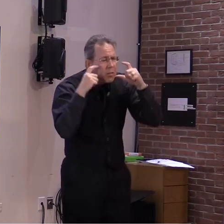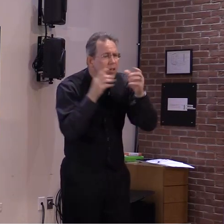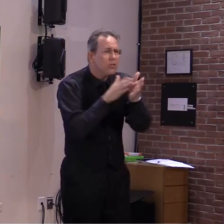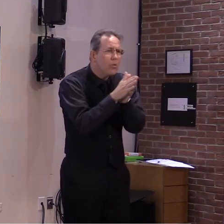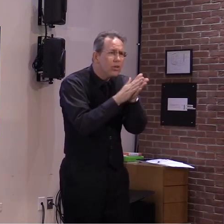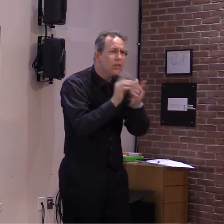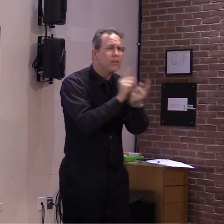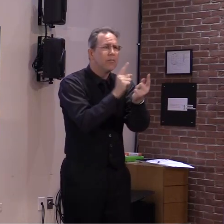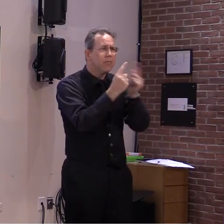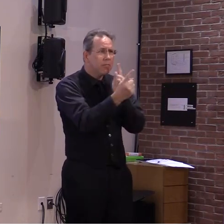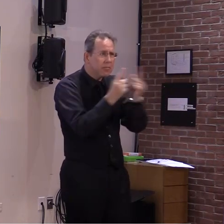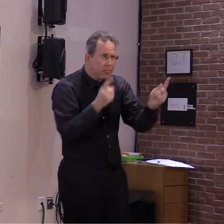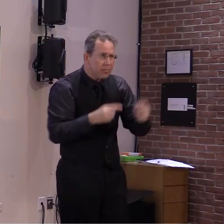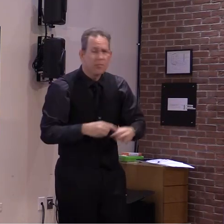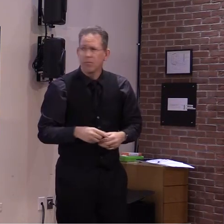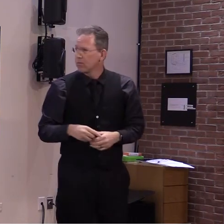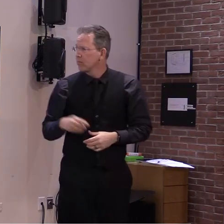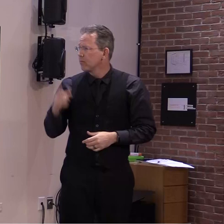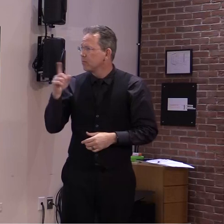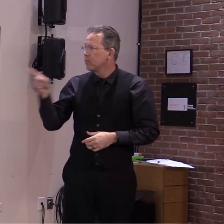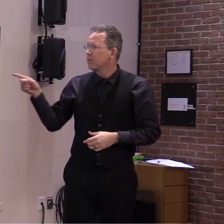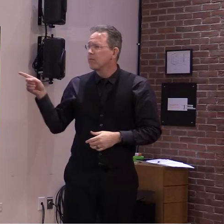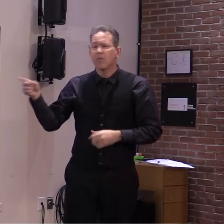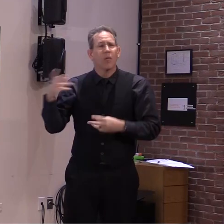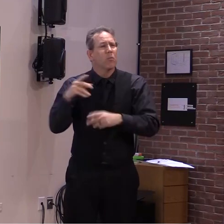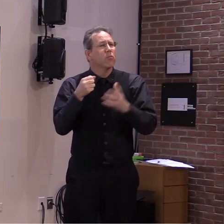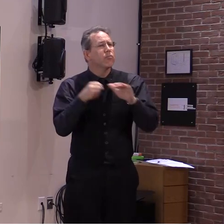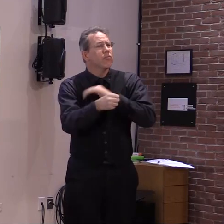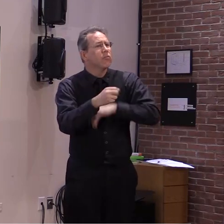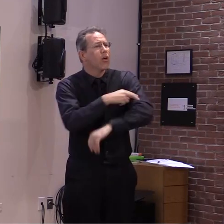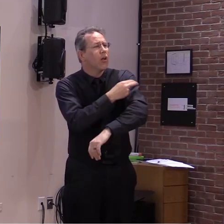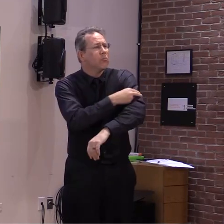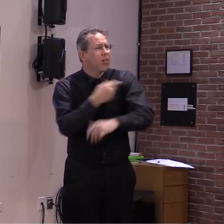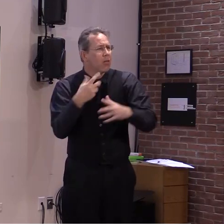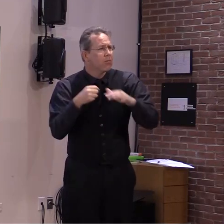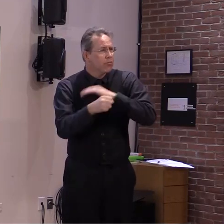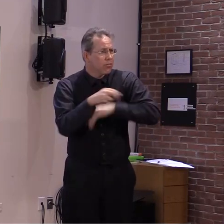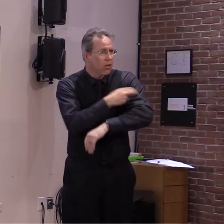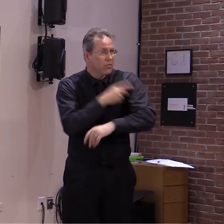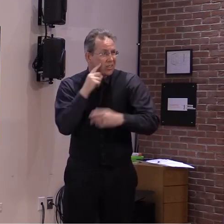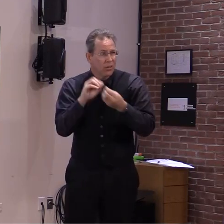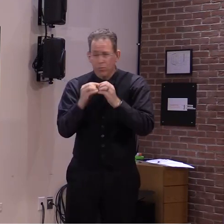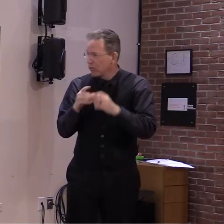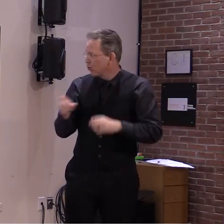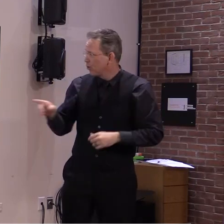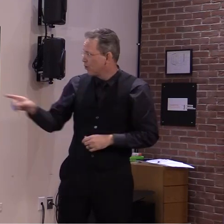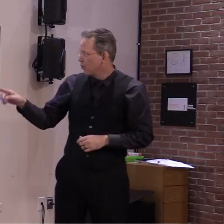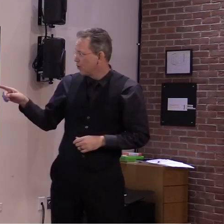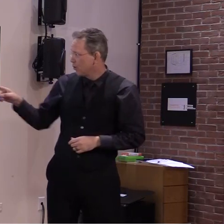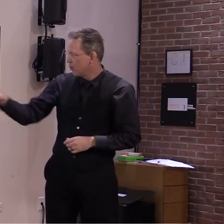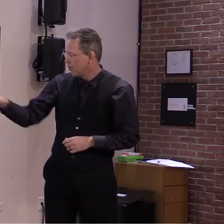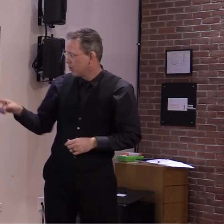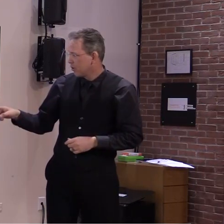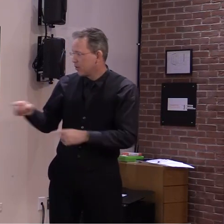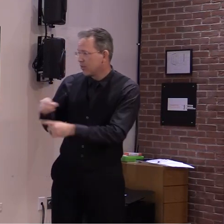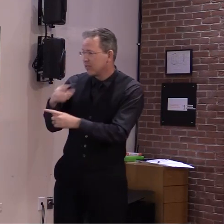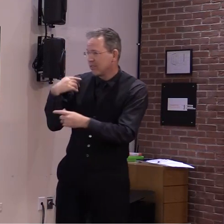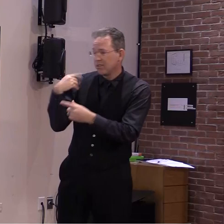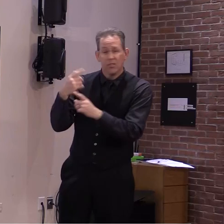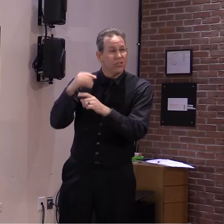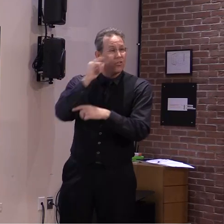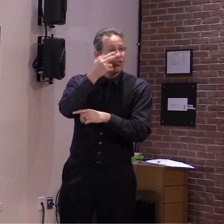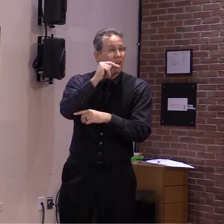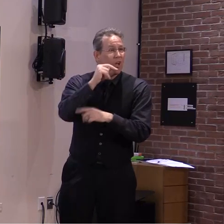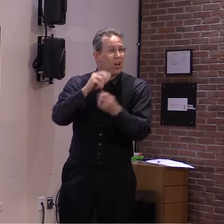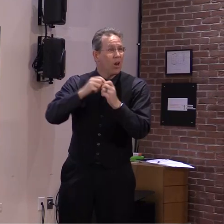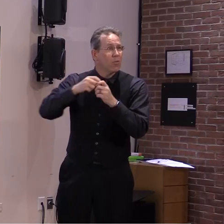Looking at the next slide, just showing the impact of these case rates on our hospitalization numbers, You'll see that the rate of hospitalization